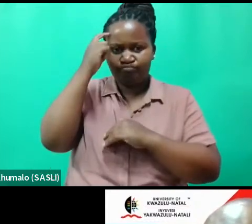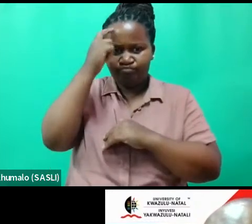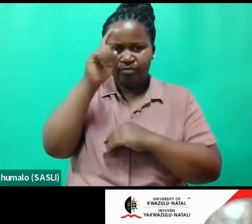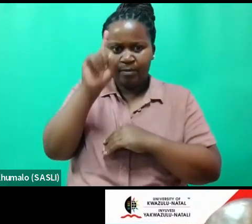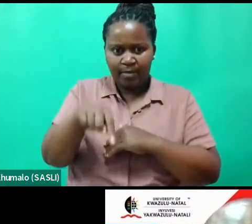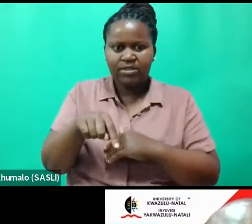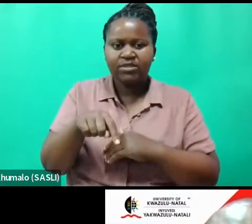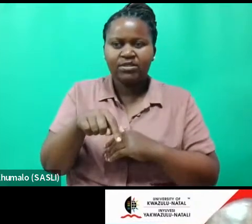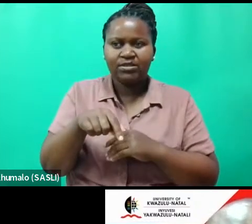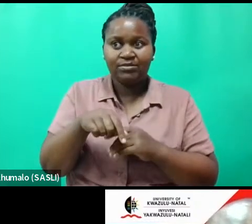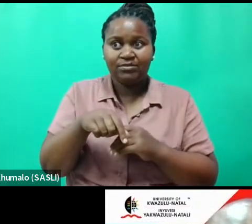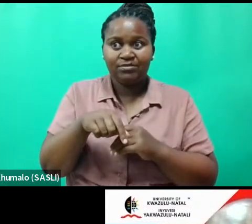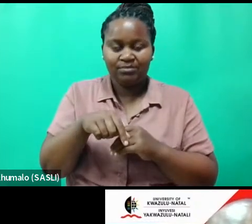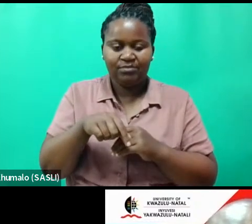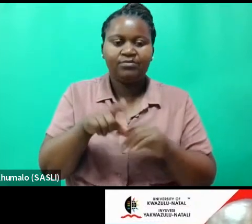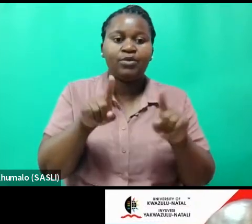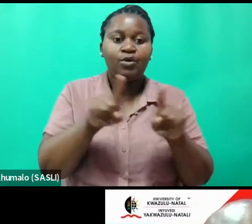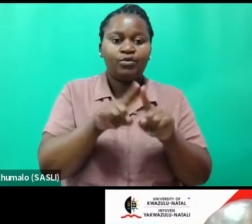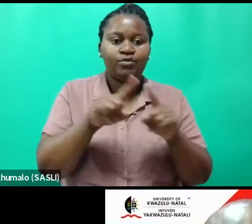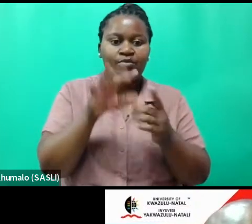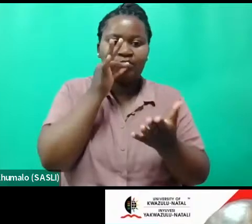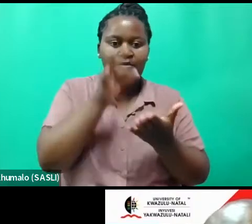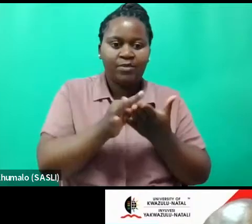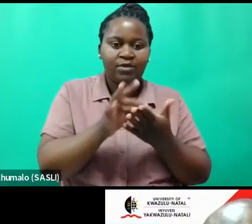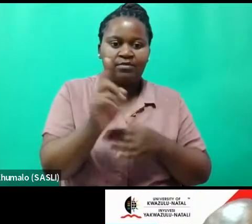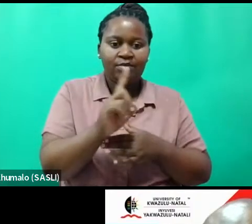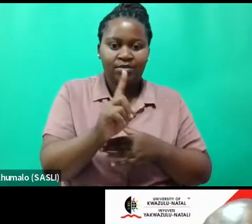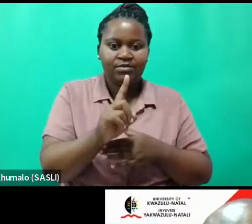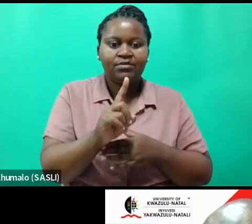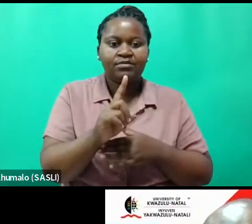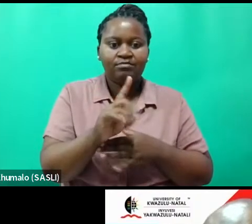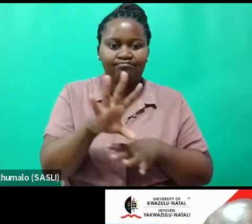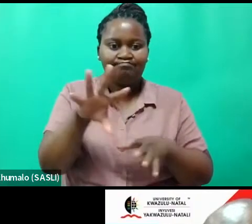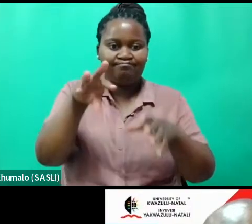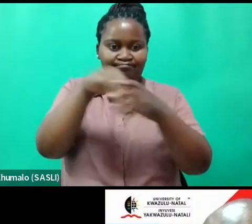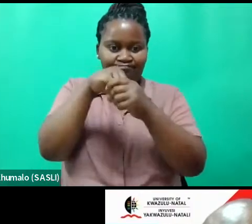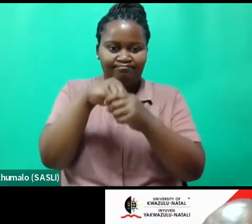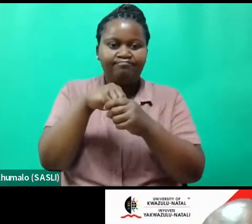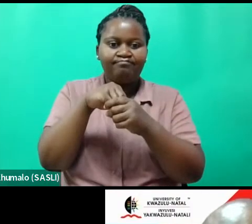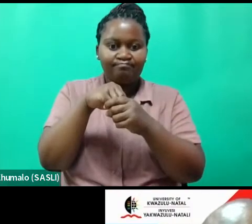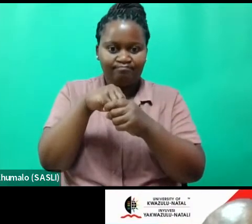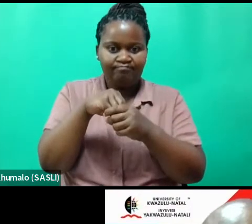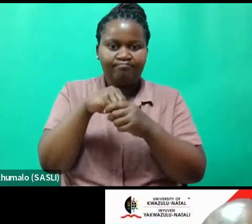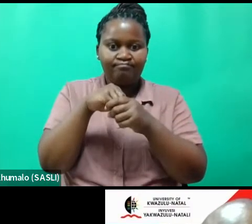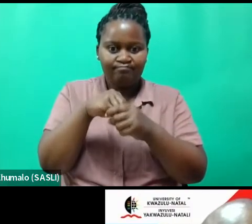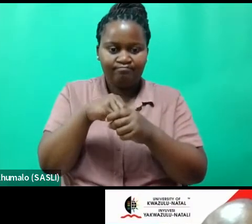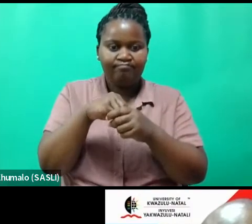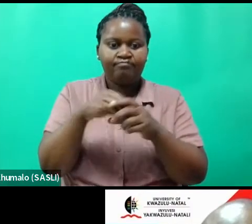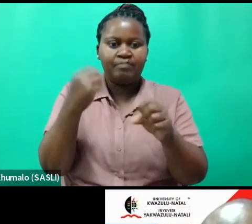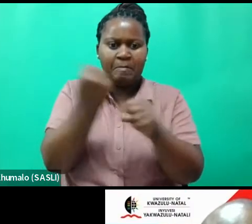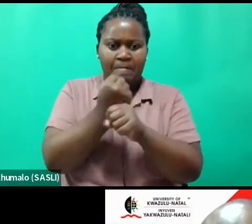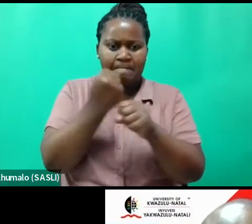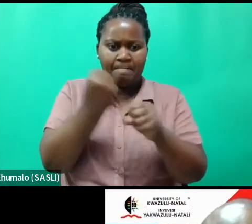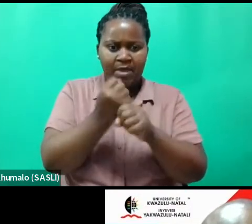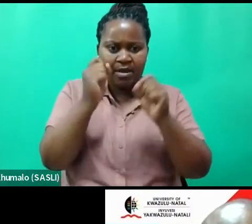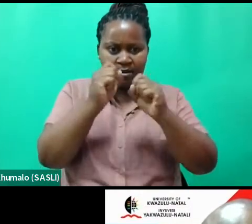So it is recommended that the involved parties are made aware of deaf students and other students